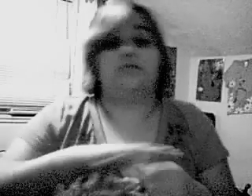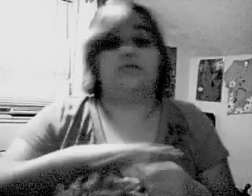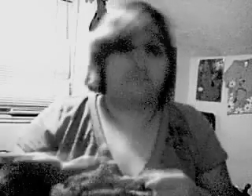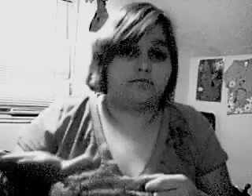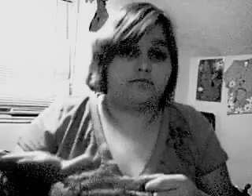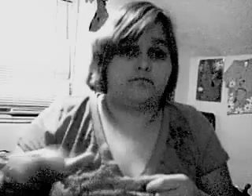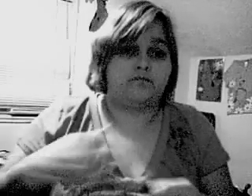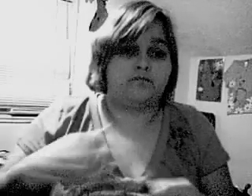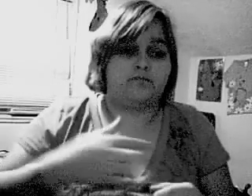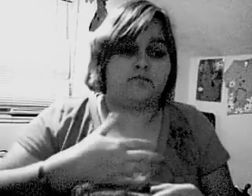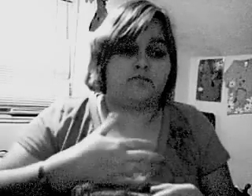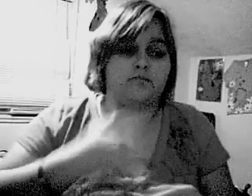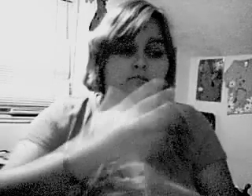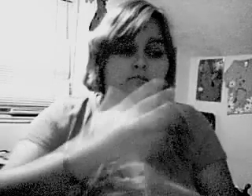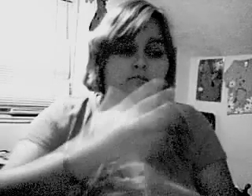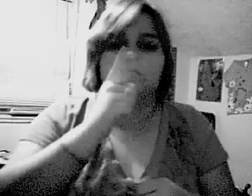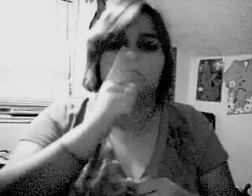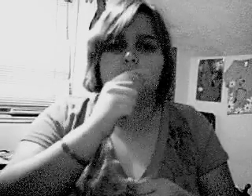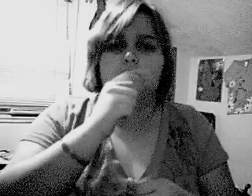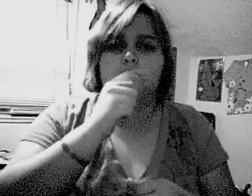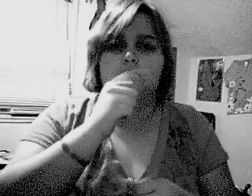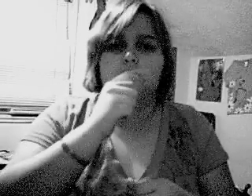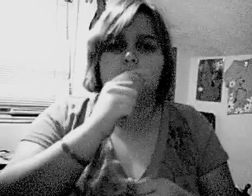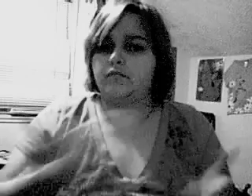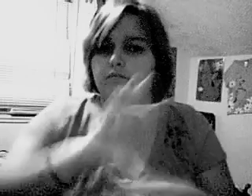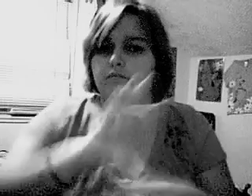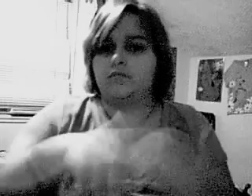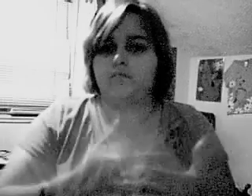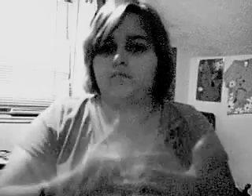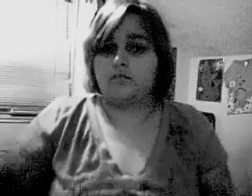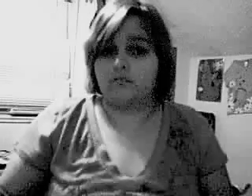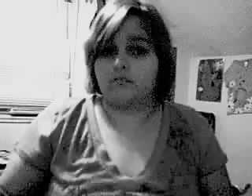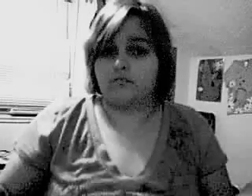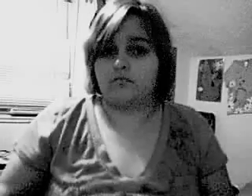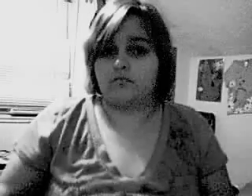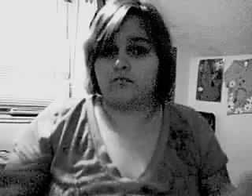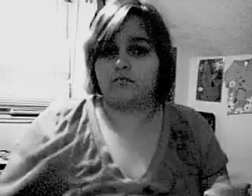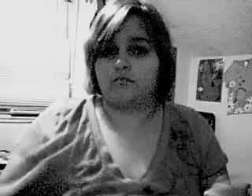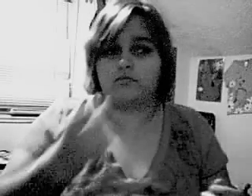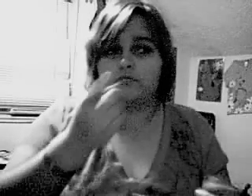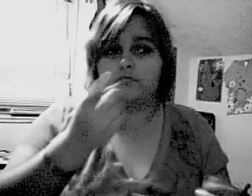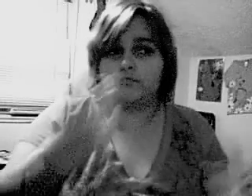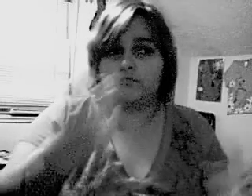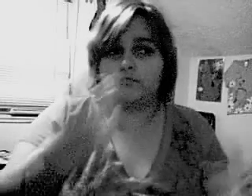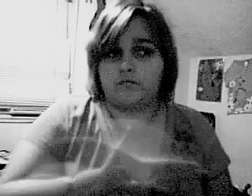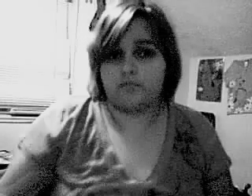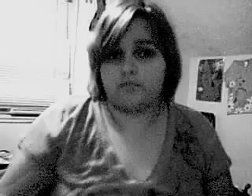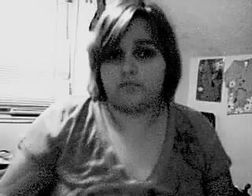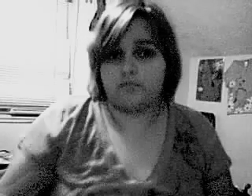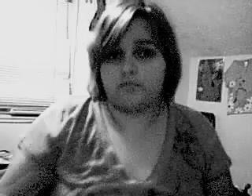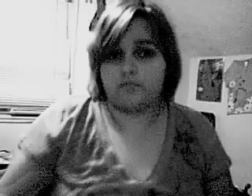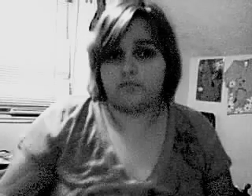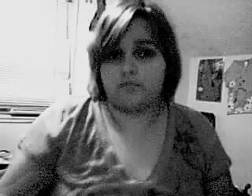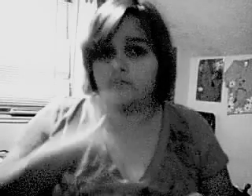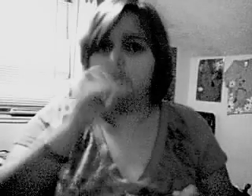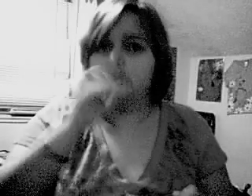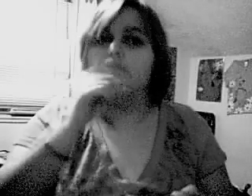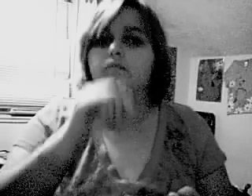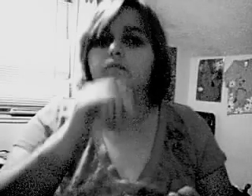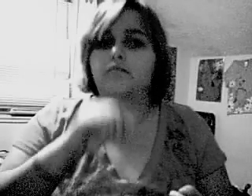aplenty. I've got who's-its and what's-its galore. You want thingamabobs? I got twenty.